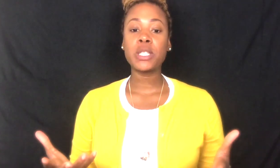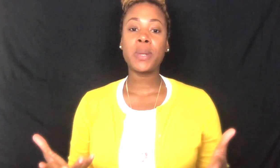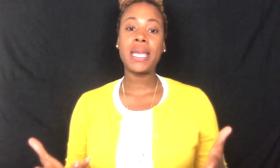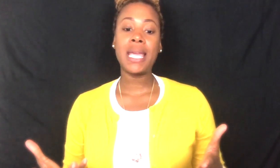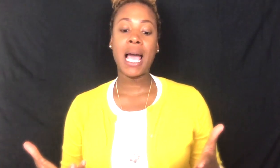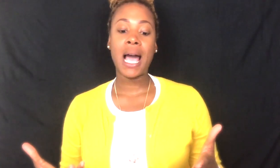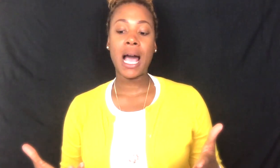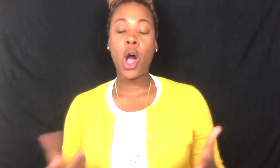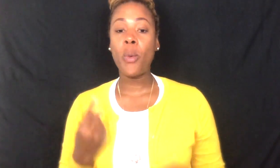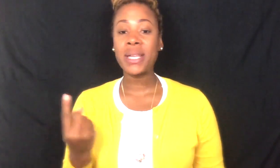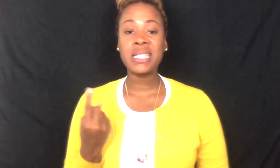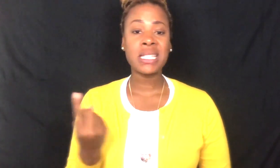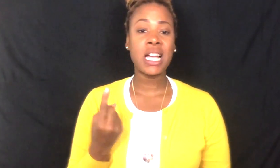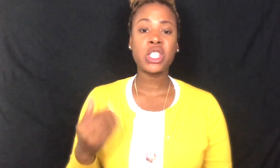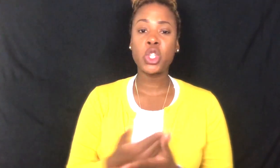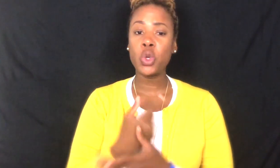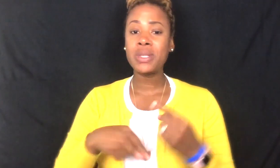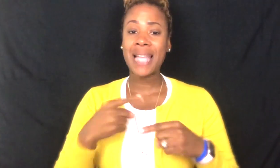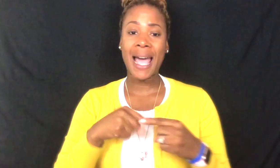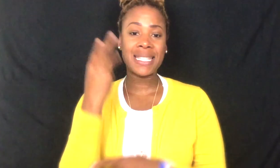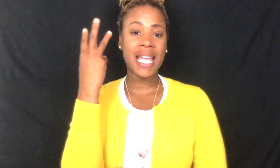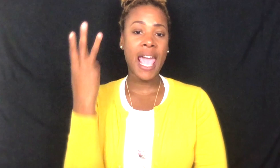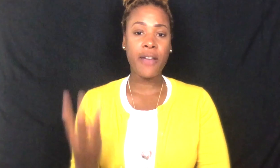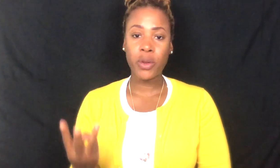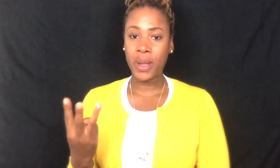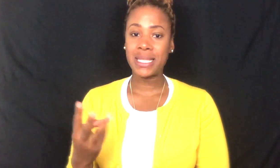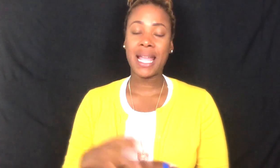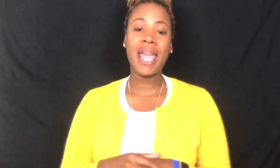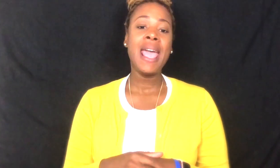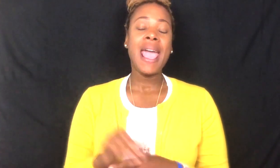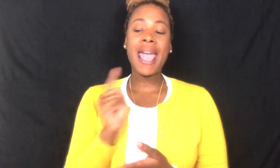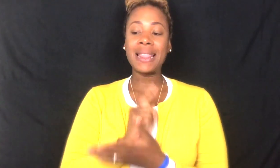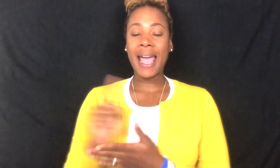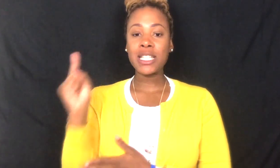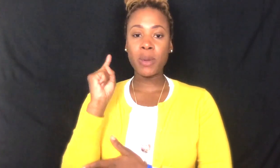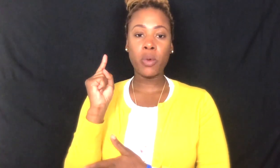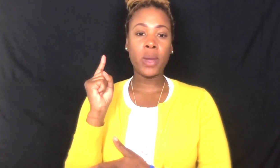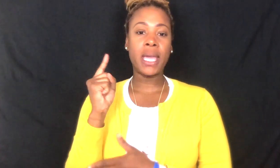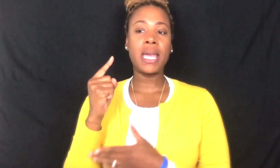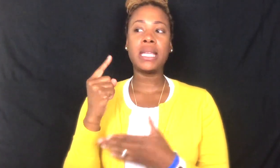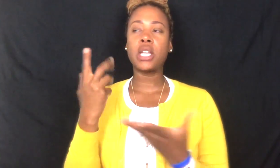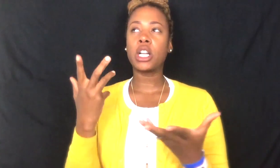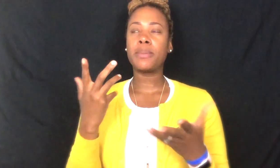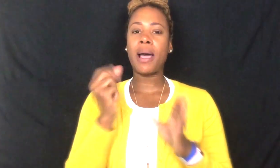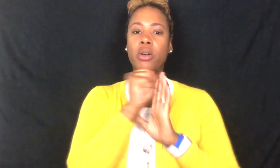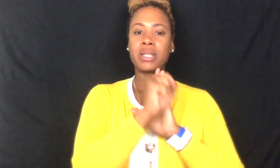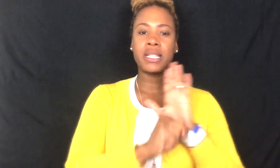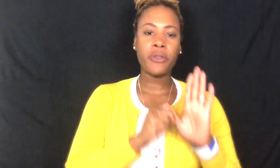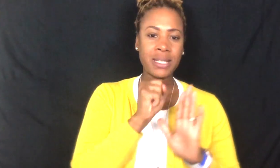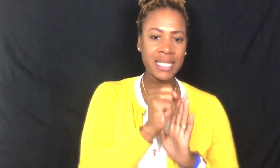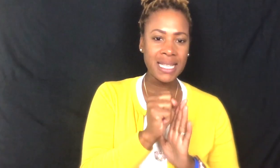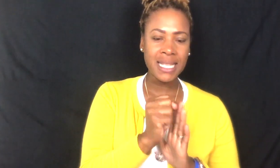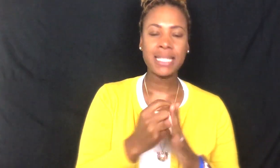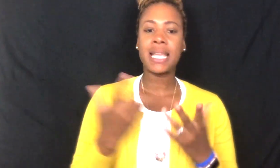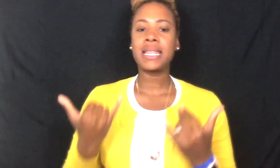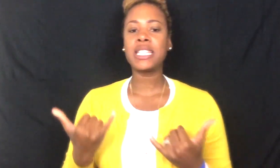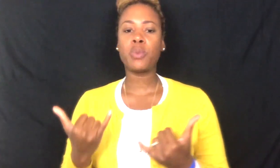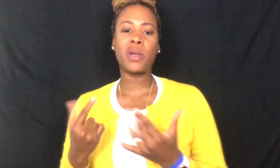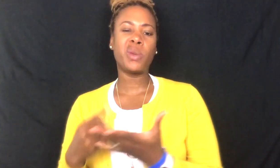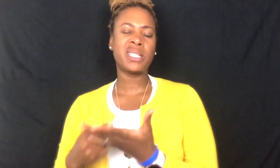we always discuss new signs every Wednesday, and last week we talked about the different seasons, and this week we discussed